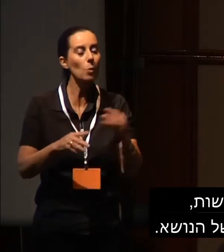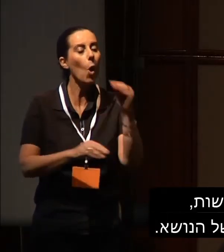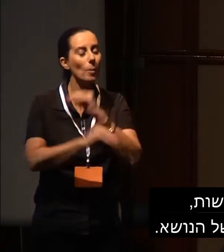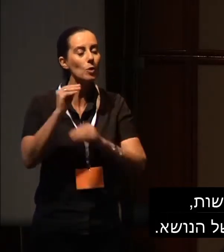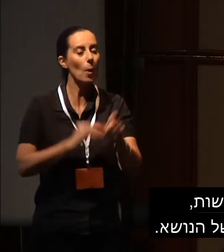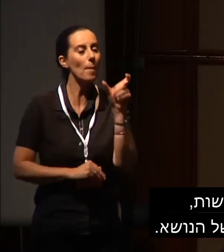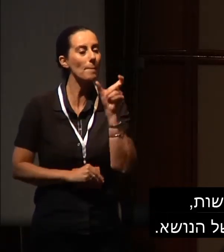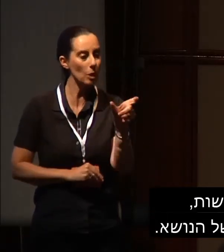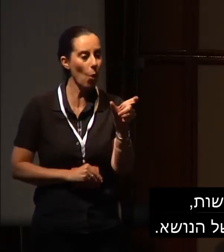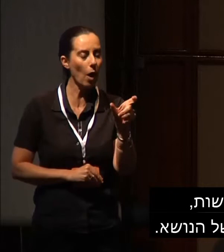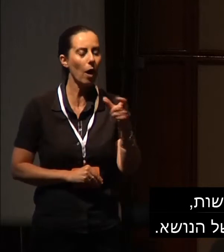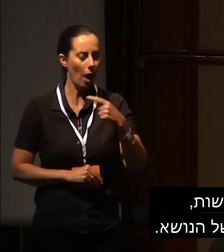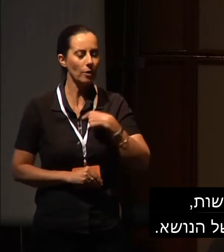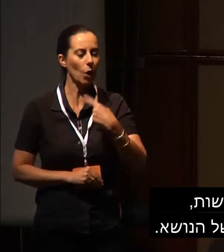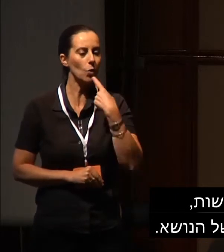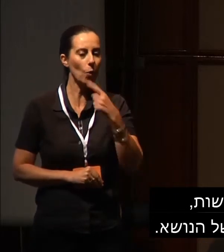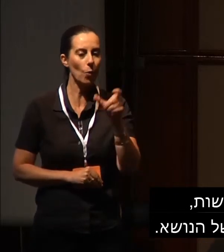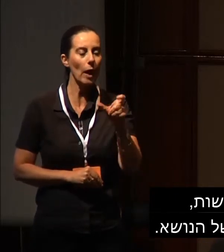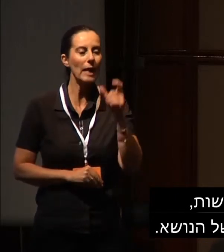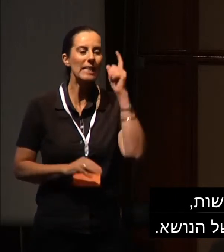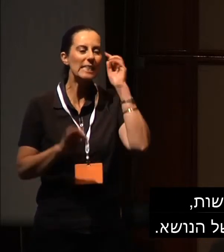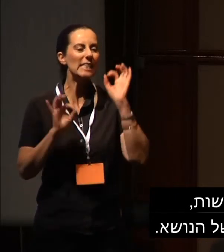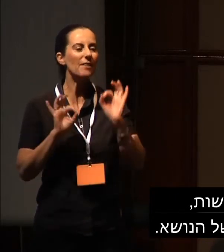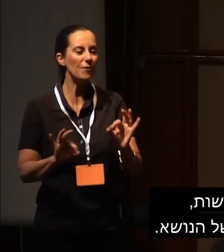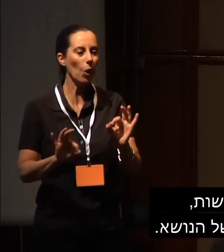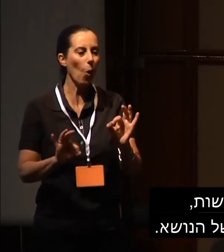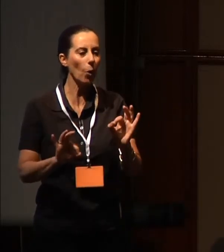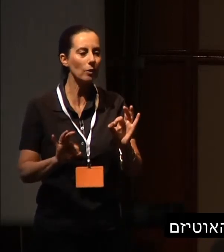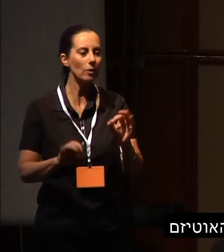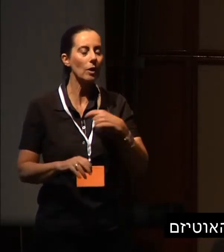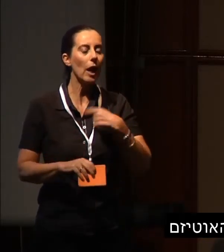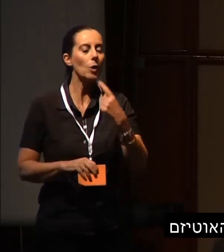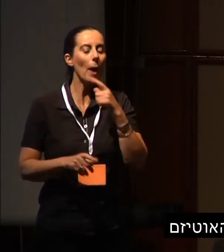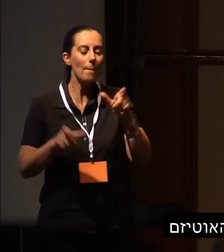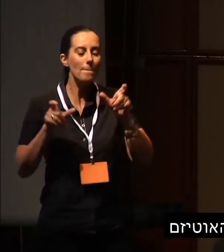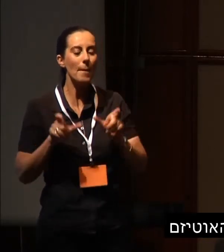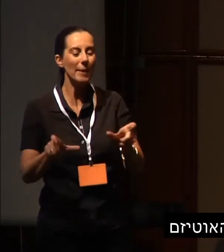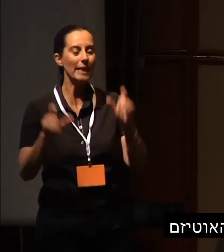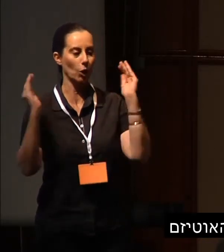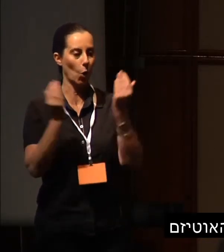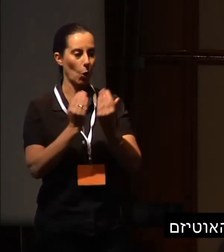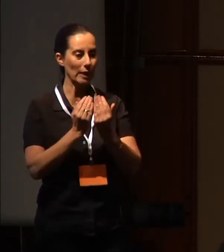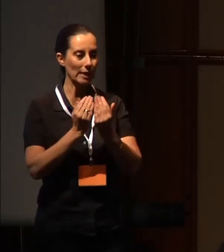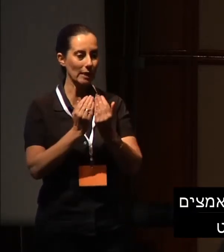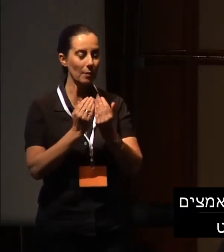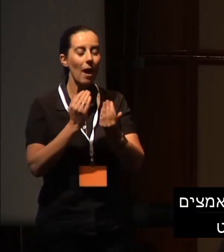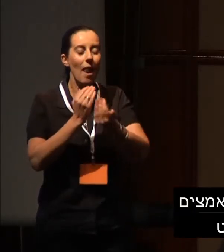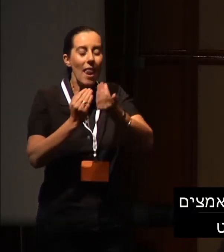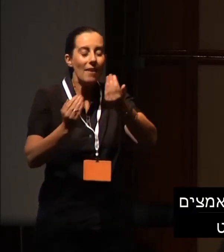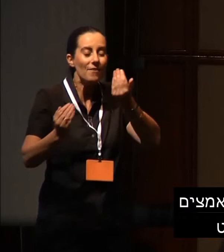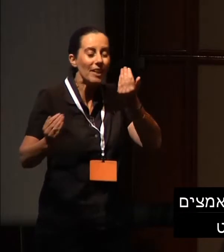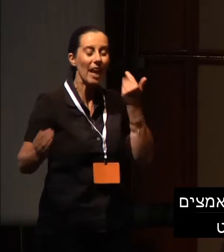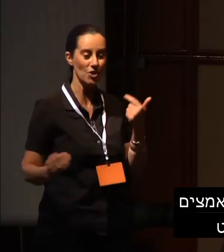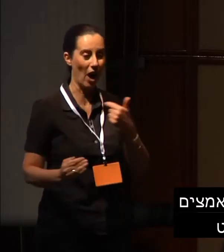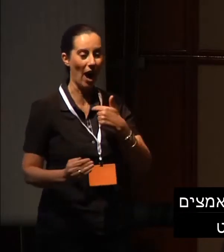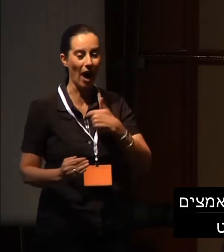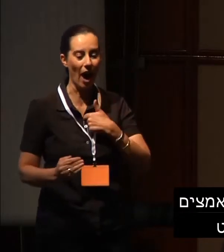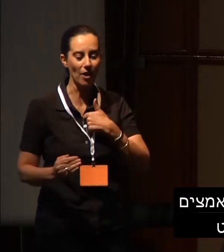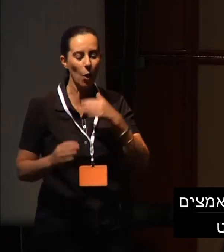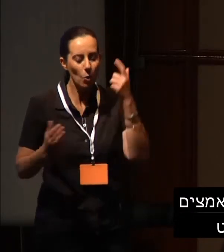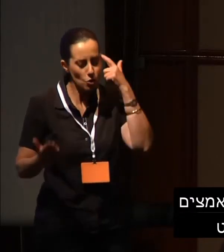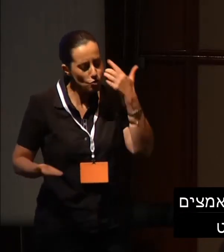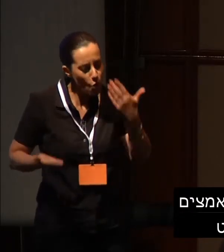at susceptibility. We're looking at prevention of the issue. So before even considering autism, or considering, for